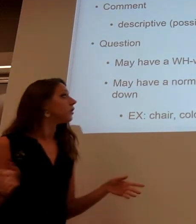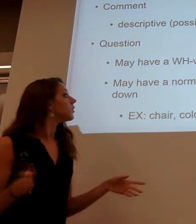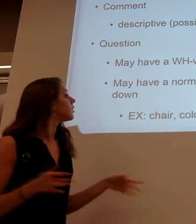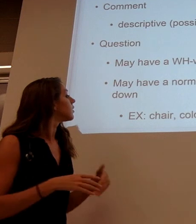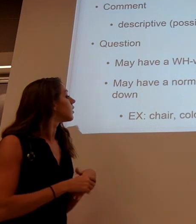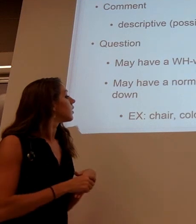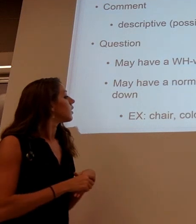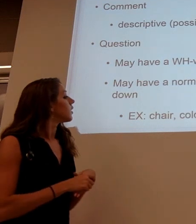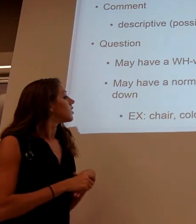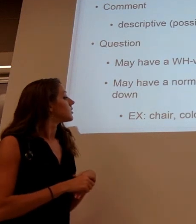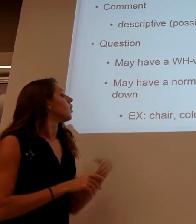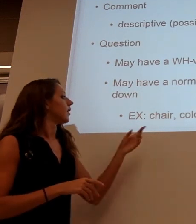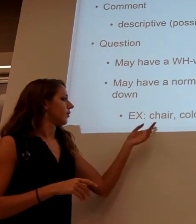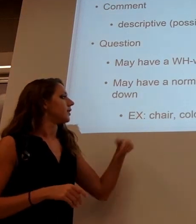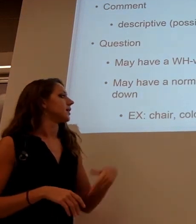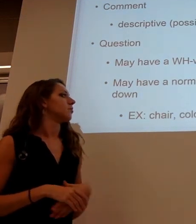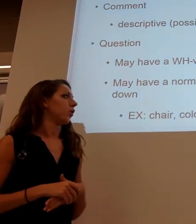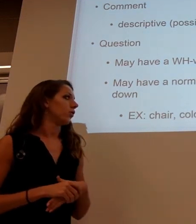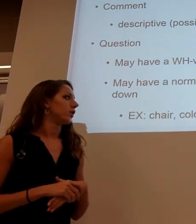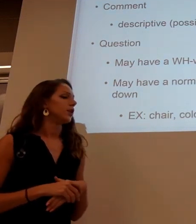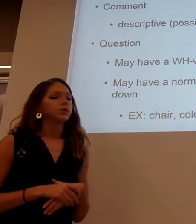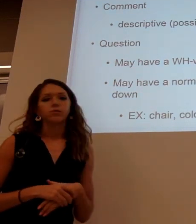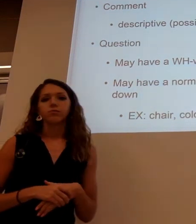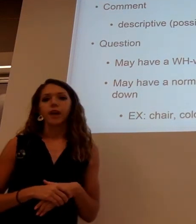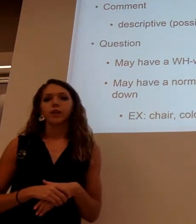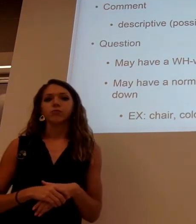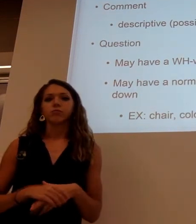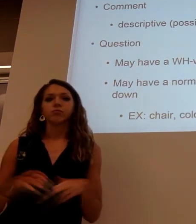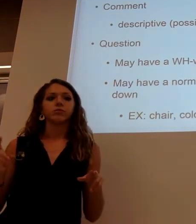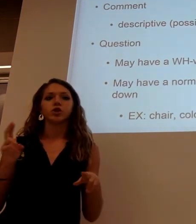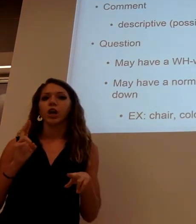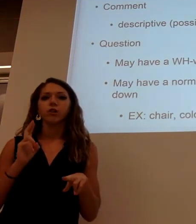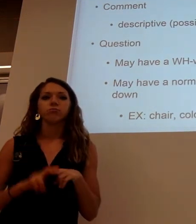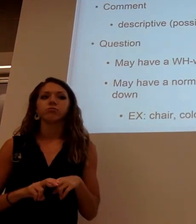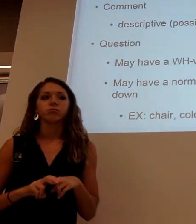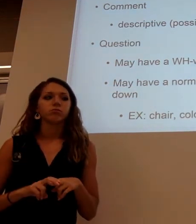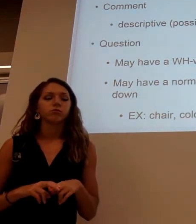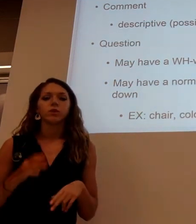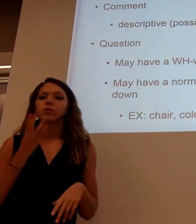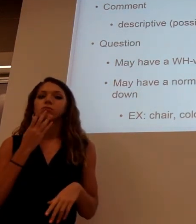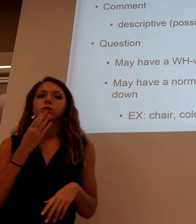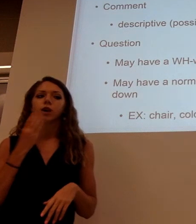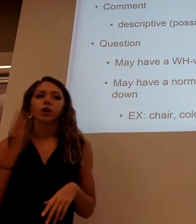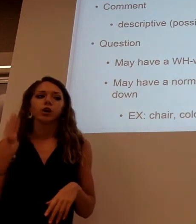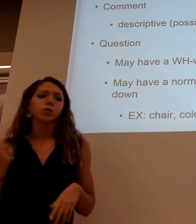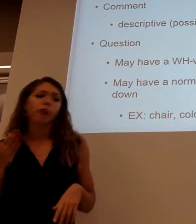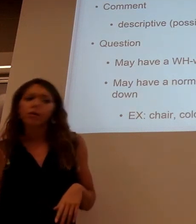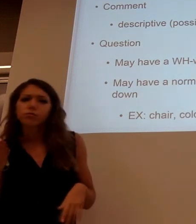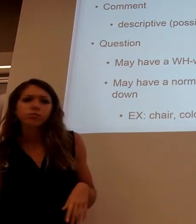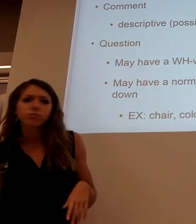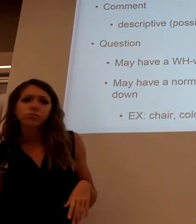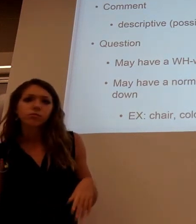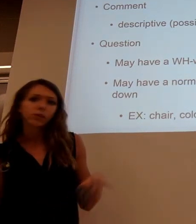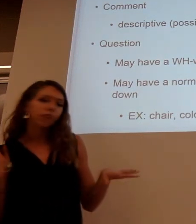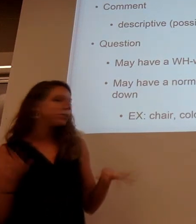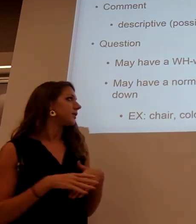question. So like for an example, like chair color brown, something